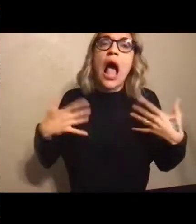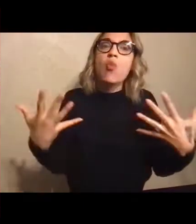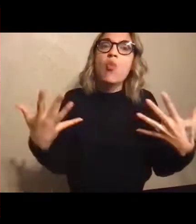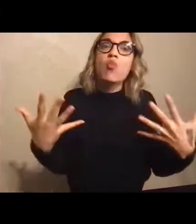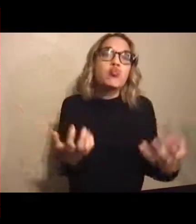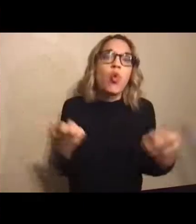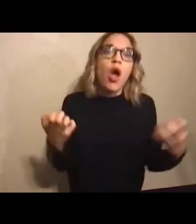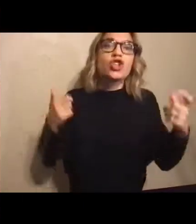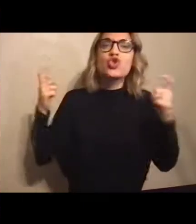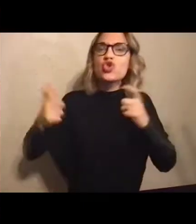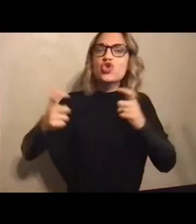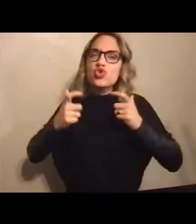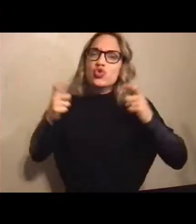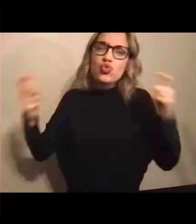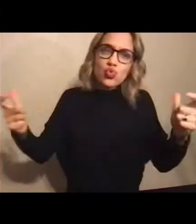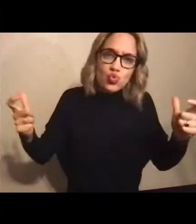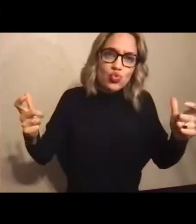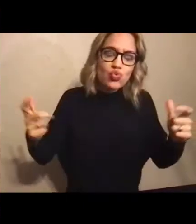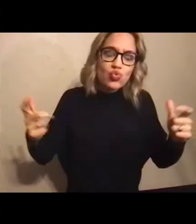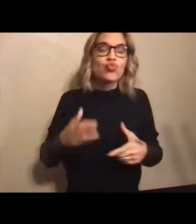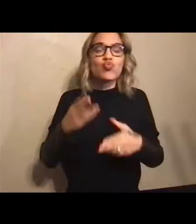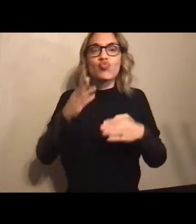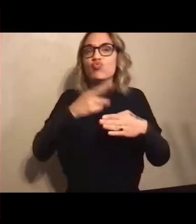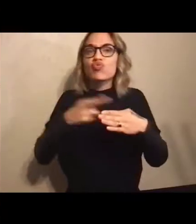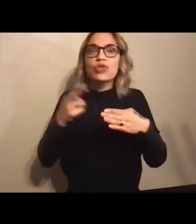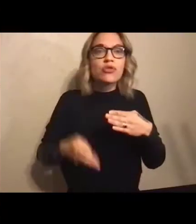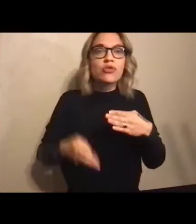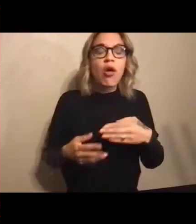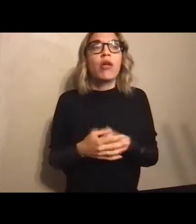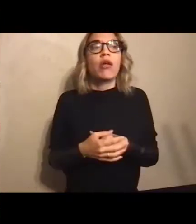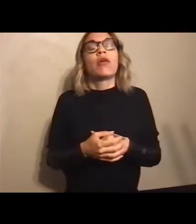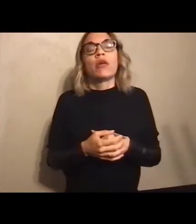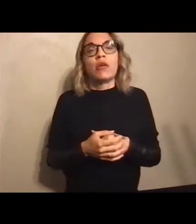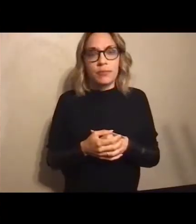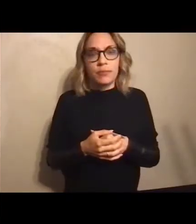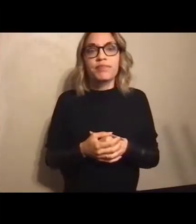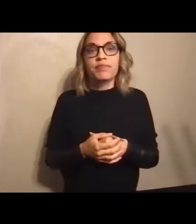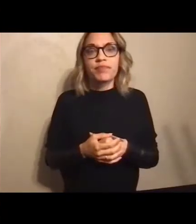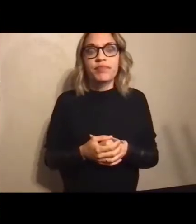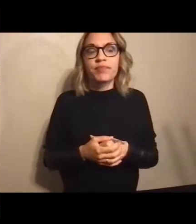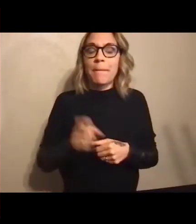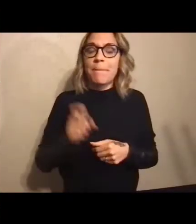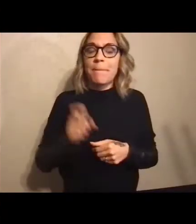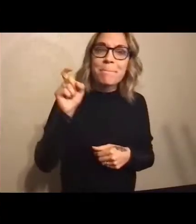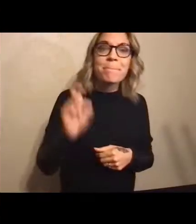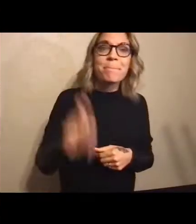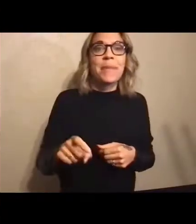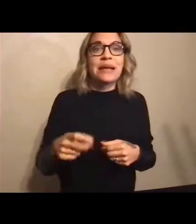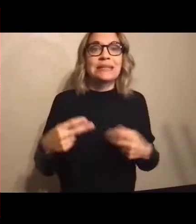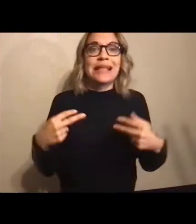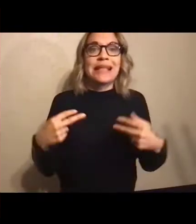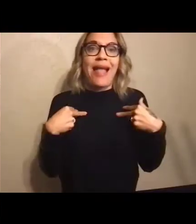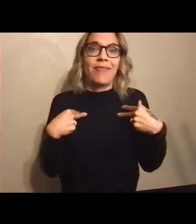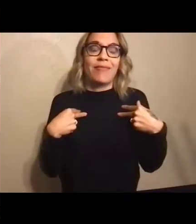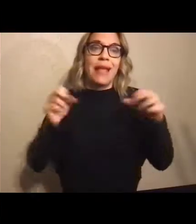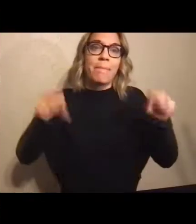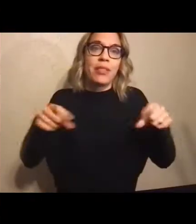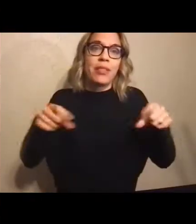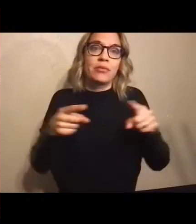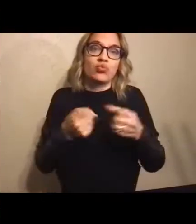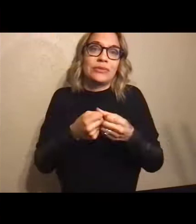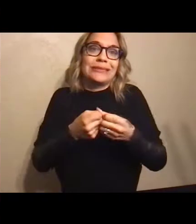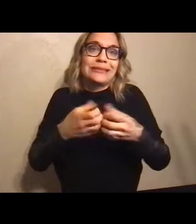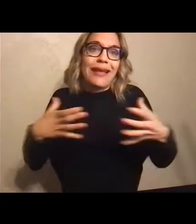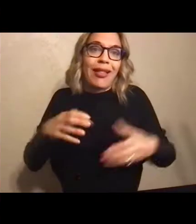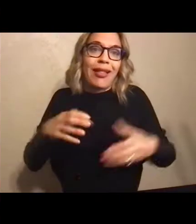want average results. I wanted a huge return on investment. I wanted a huge result. And in order